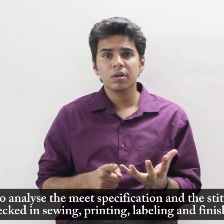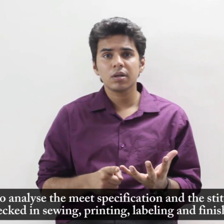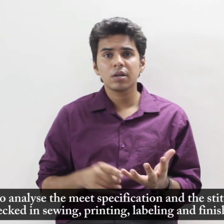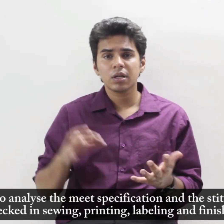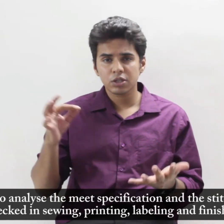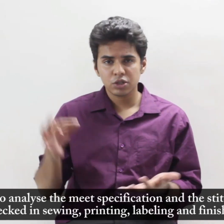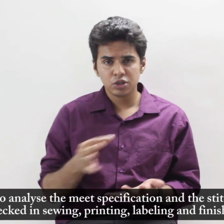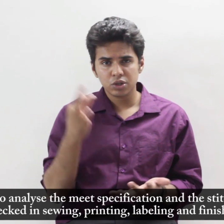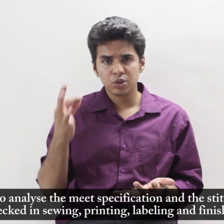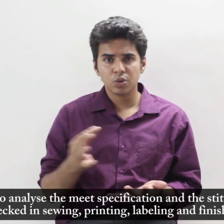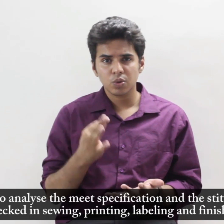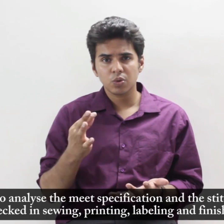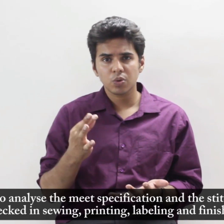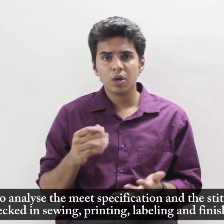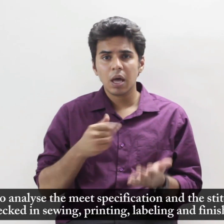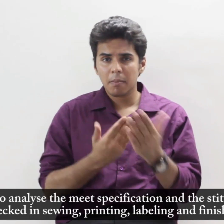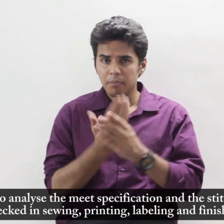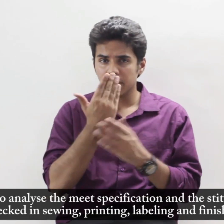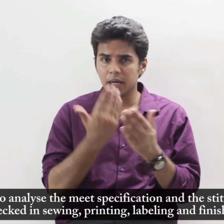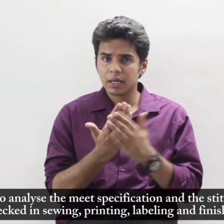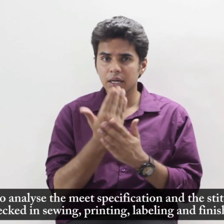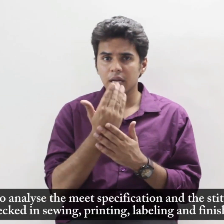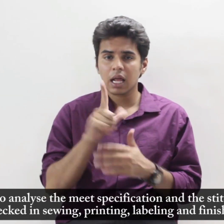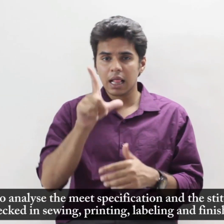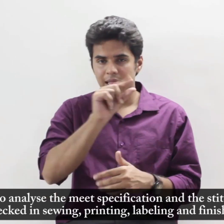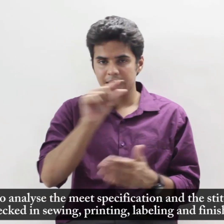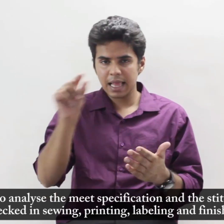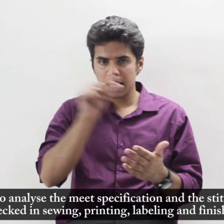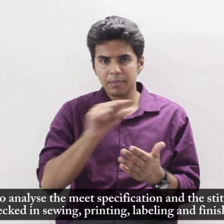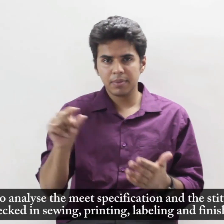sewing, printing, labeling, and finishing sections.